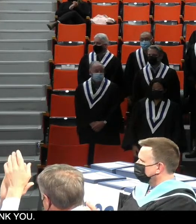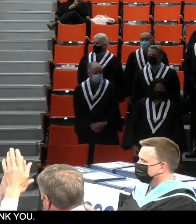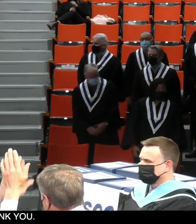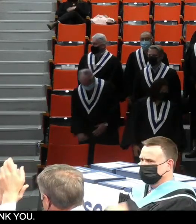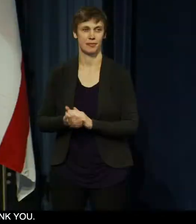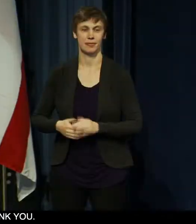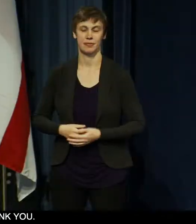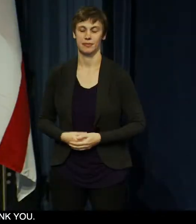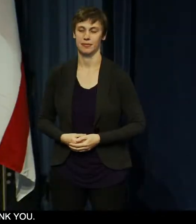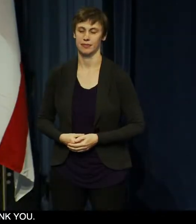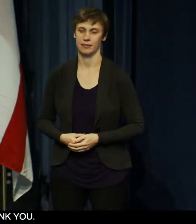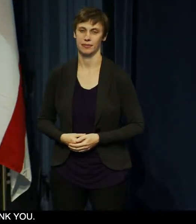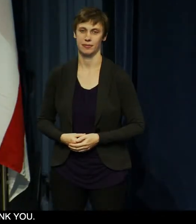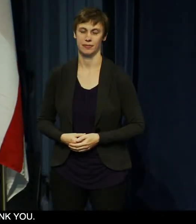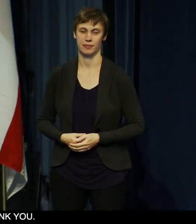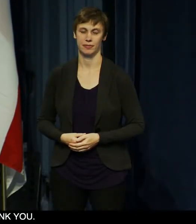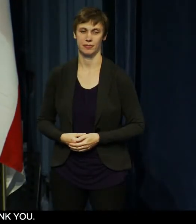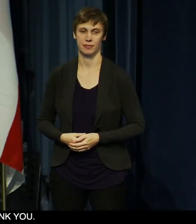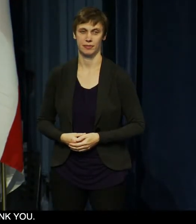Thank you.